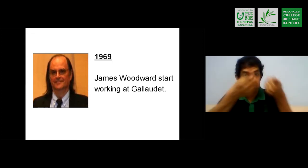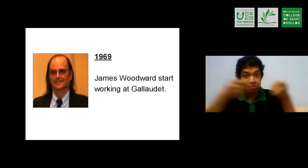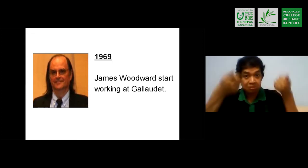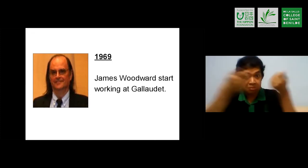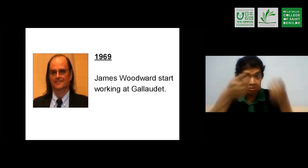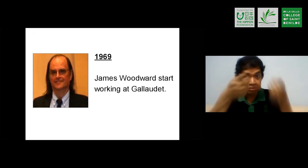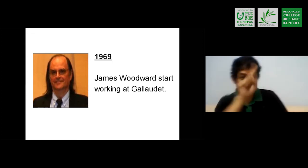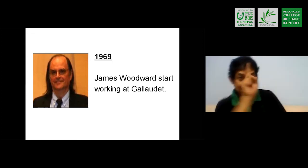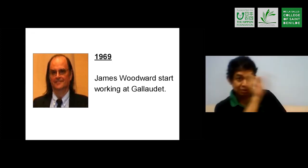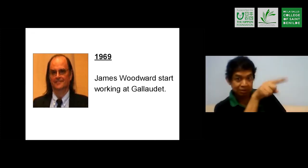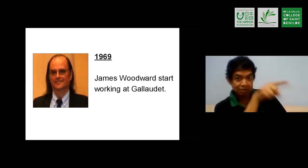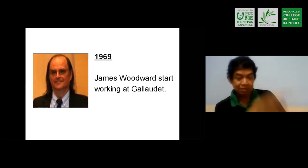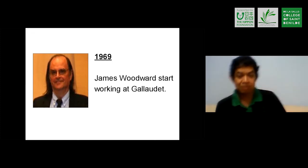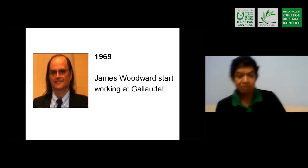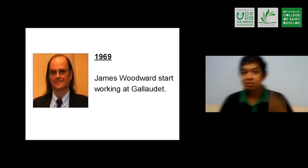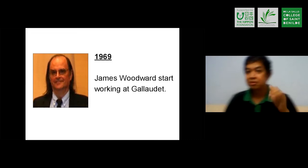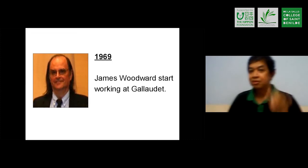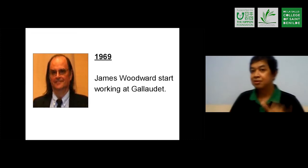like to